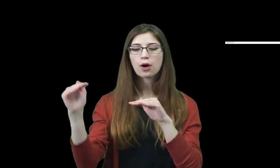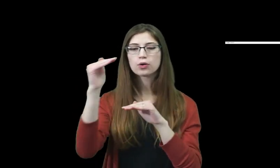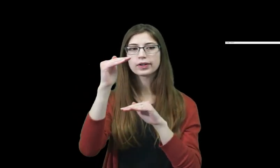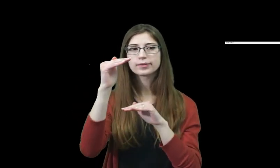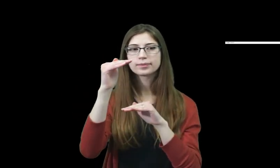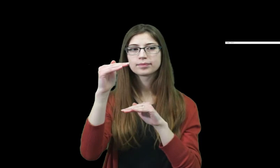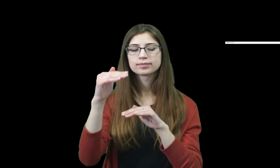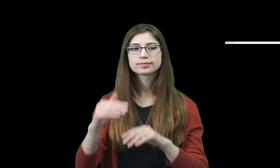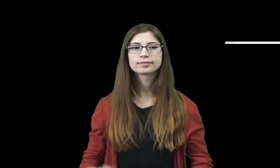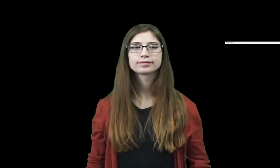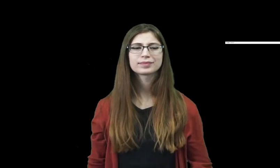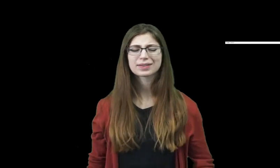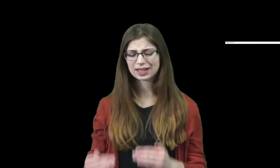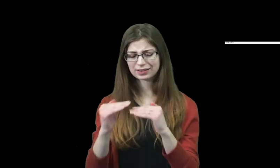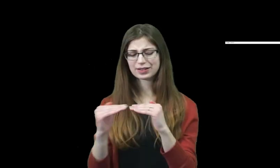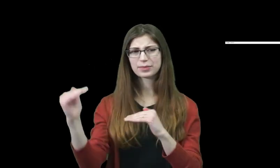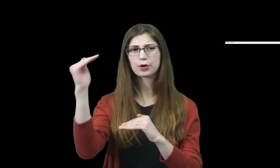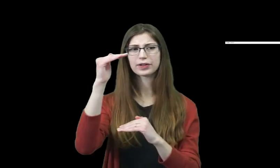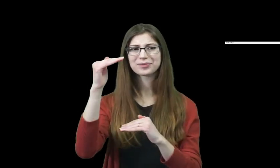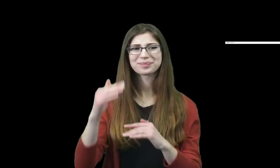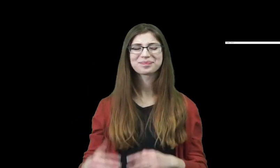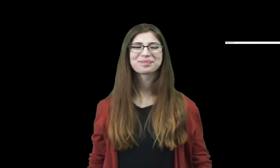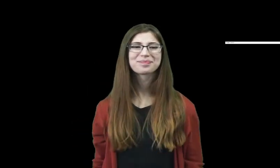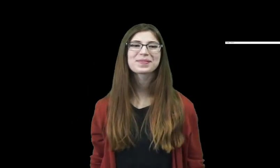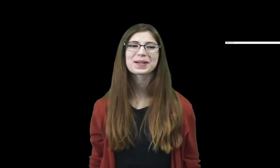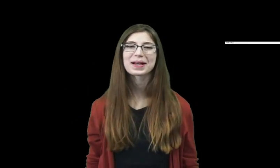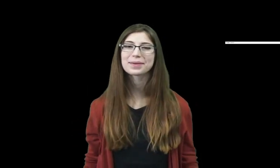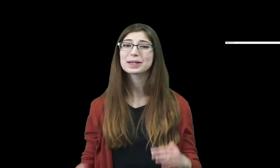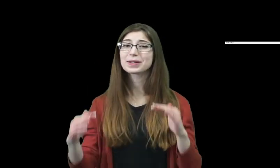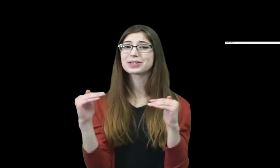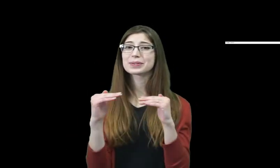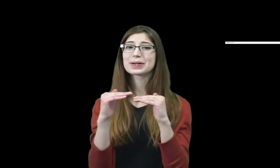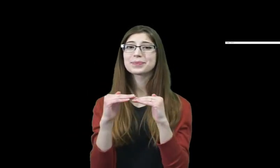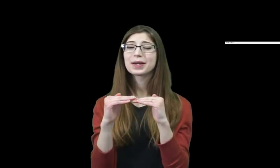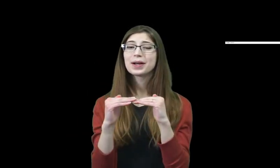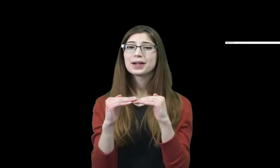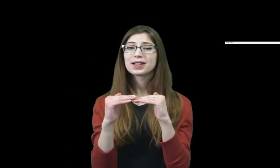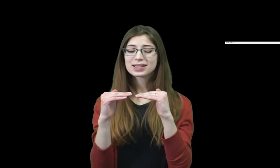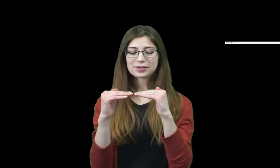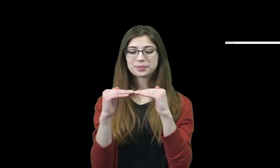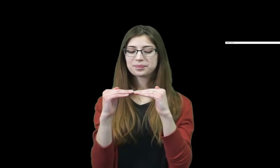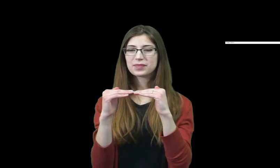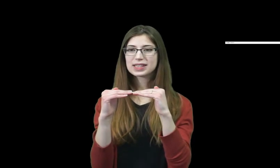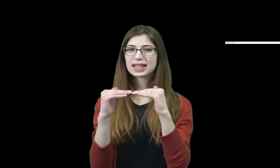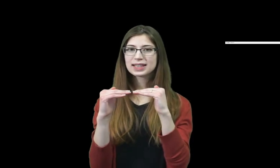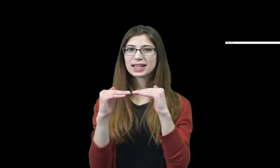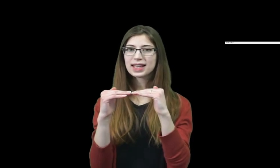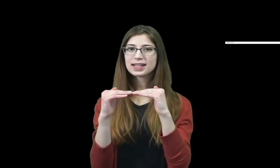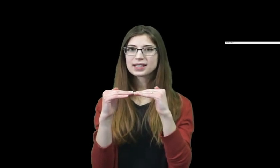Over. Okay, that was over. Sorry, I have my directions wrong. So facing in like that next to each